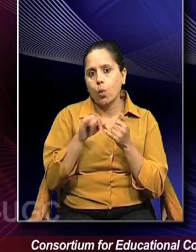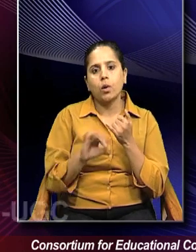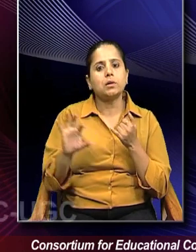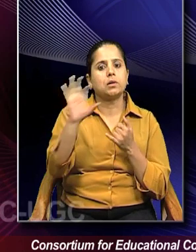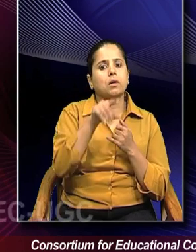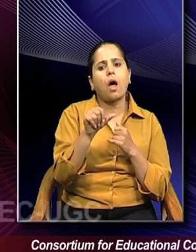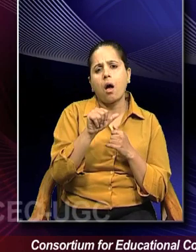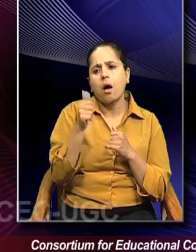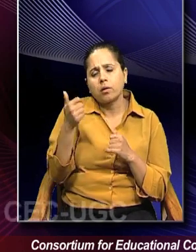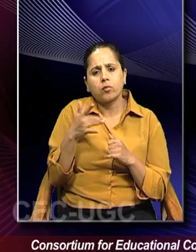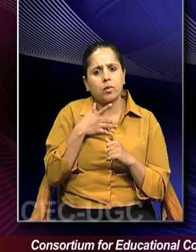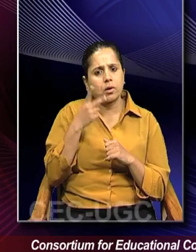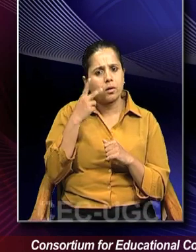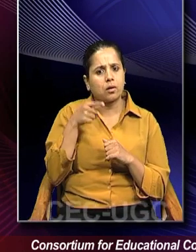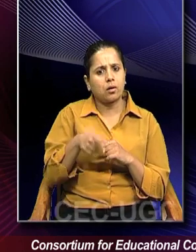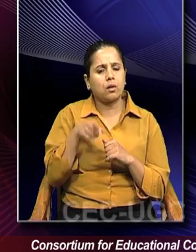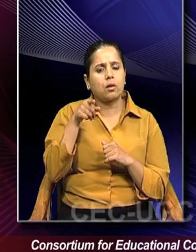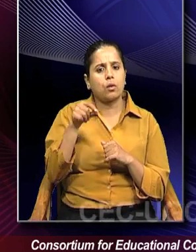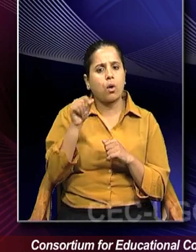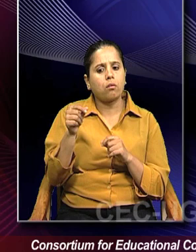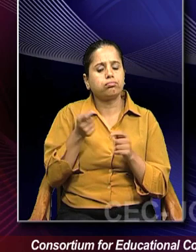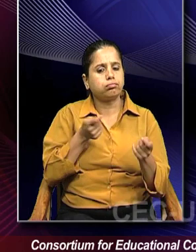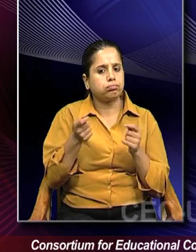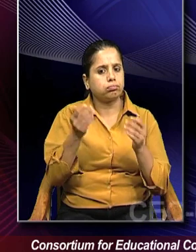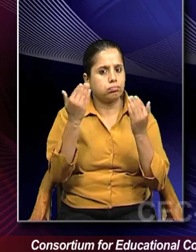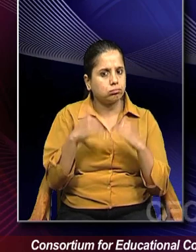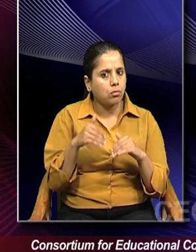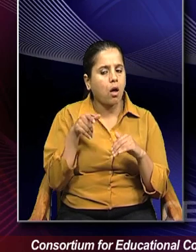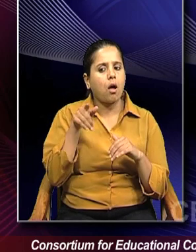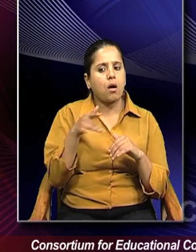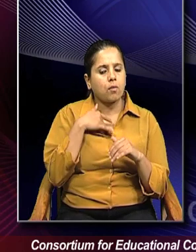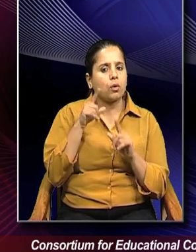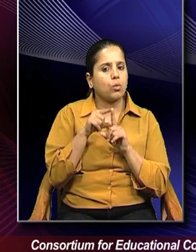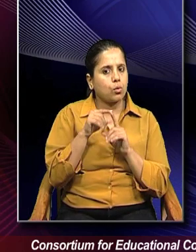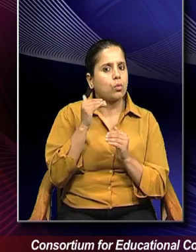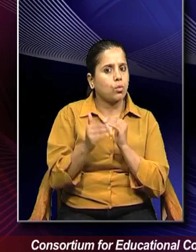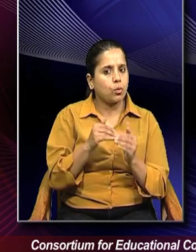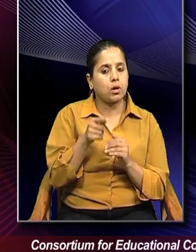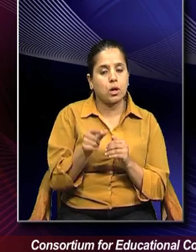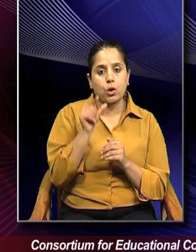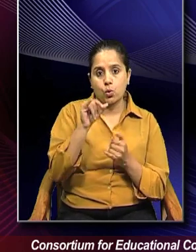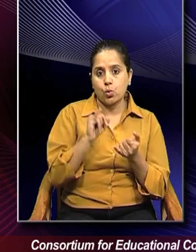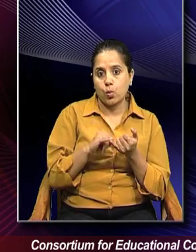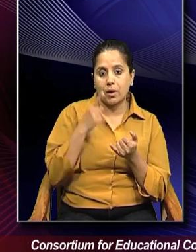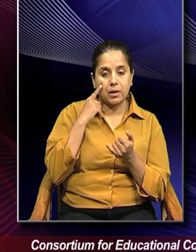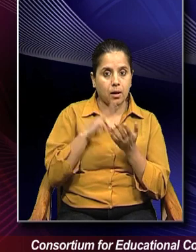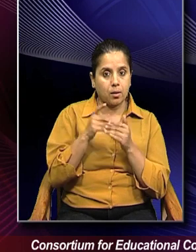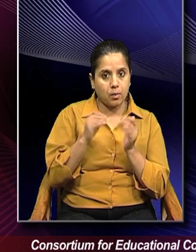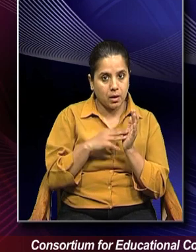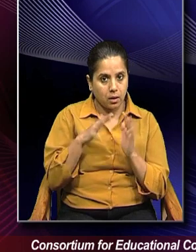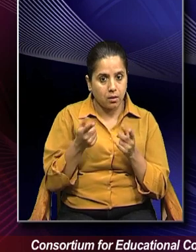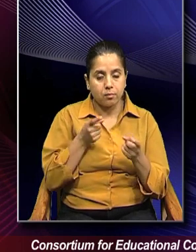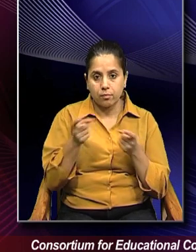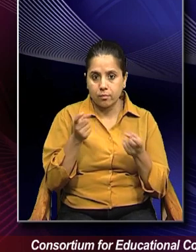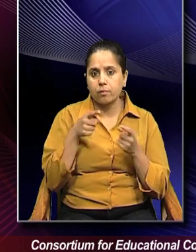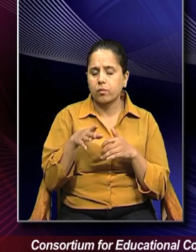which otherwise are under its dominance or influence. So, US imperialism or dominance